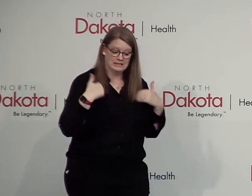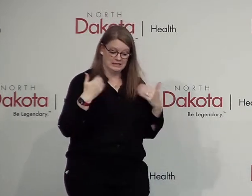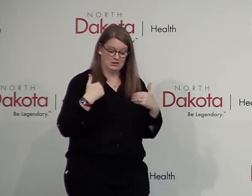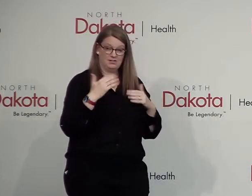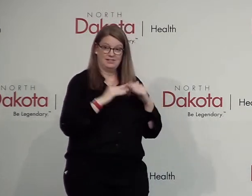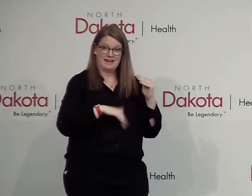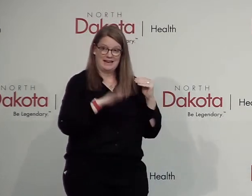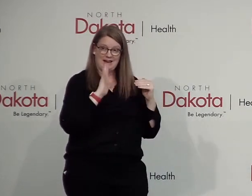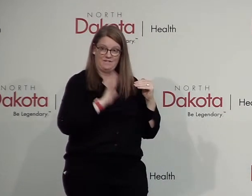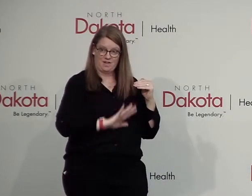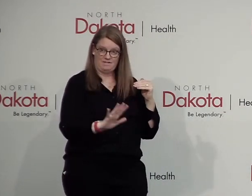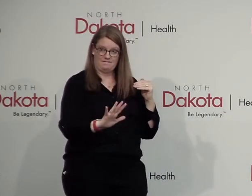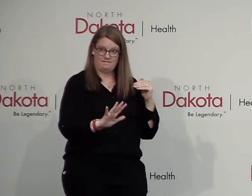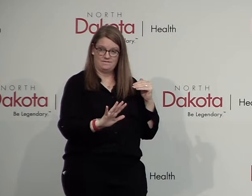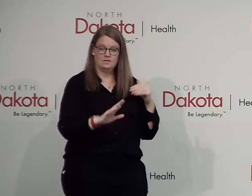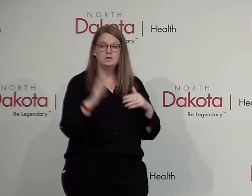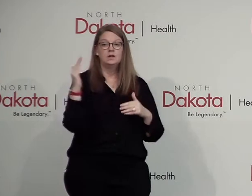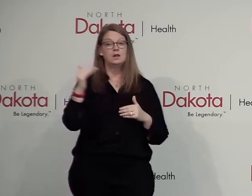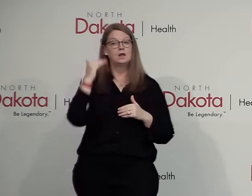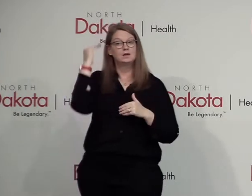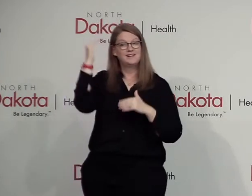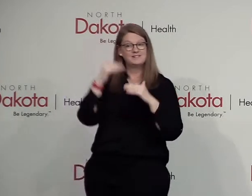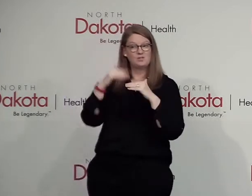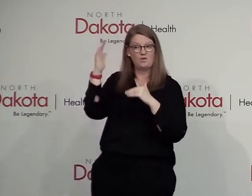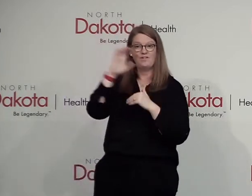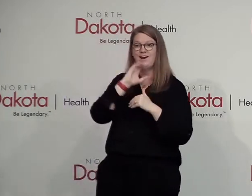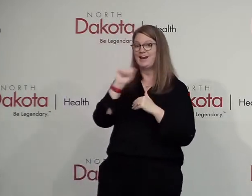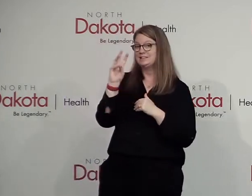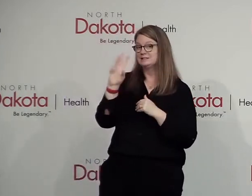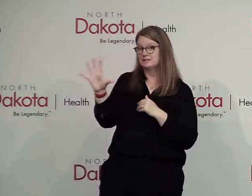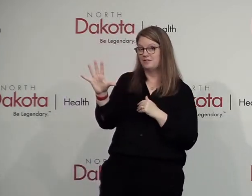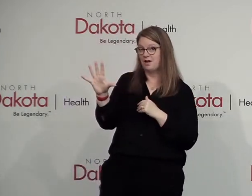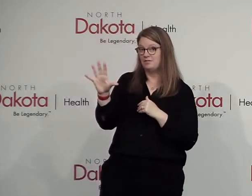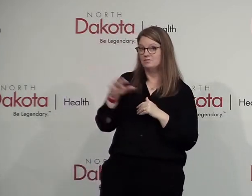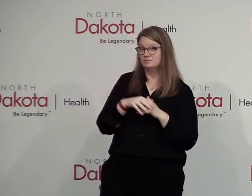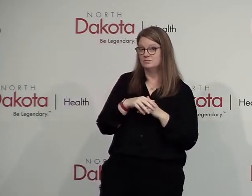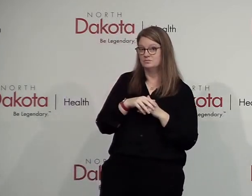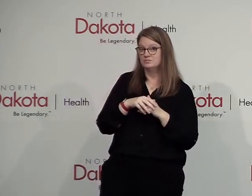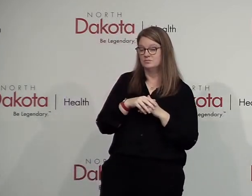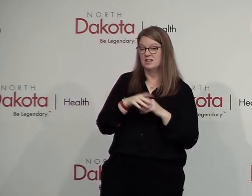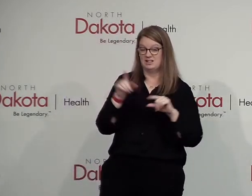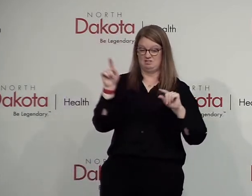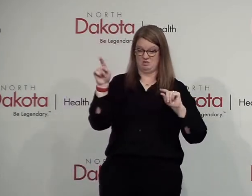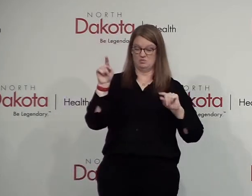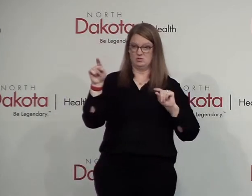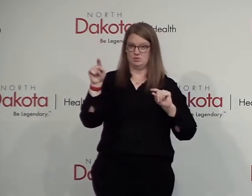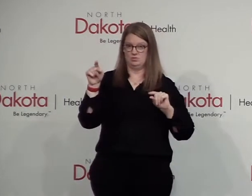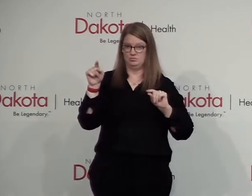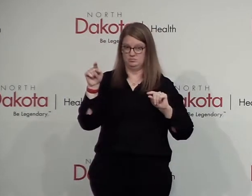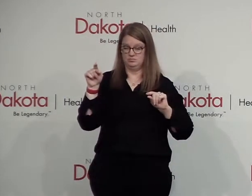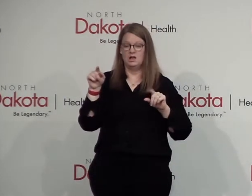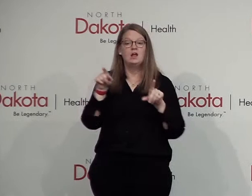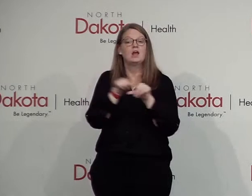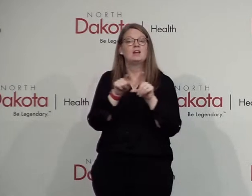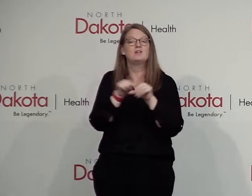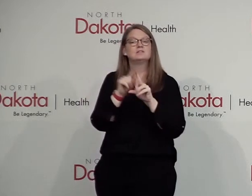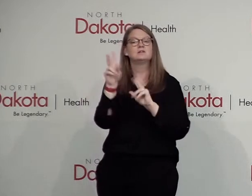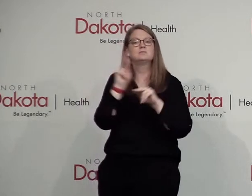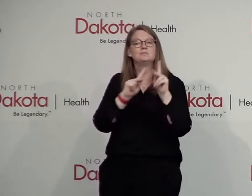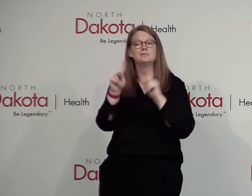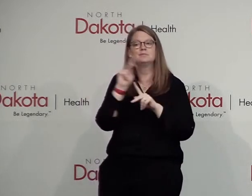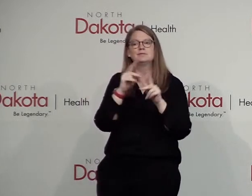age 5, adults over 65 years of age, those with compromised immune systems